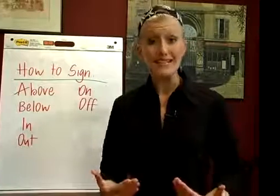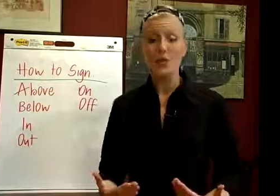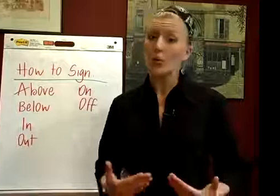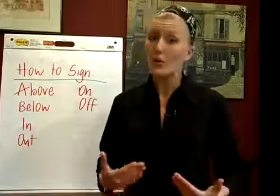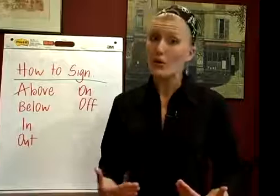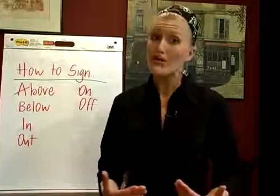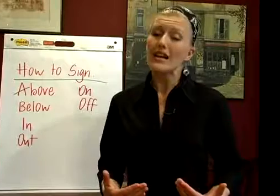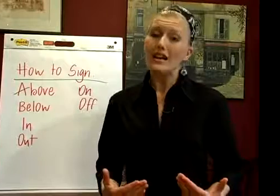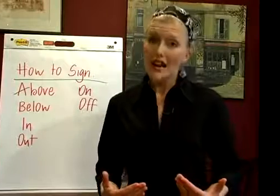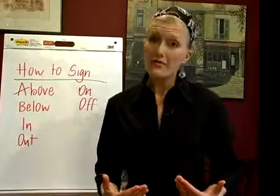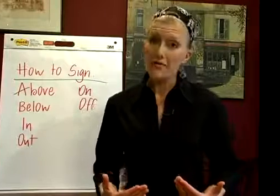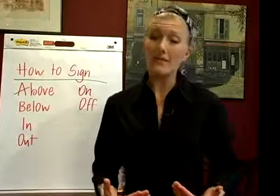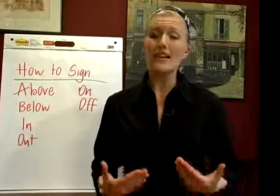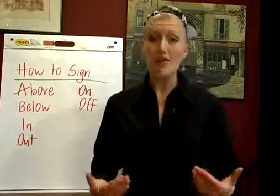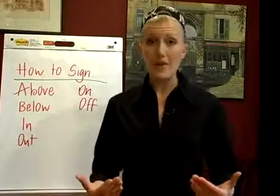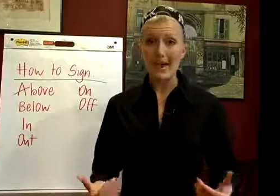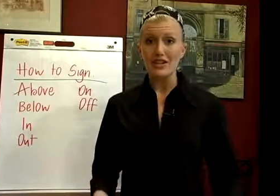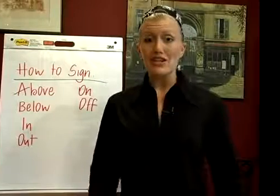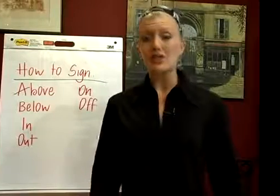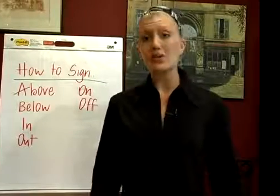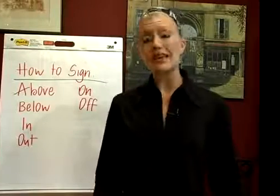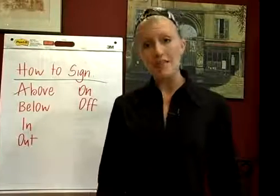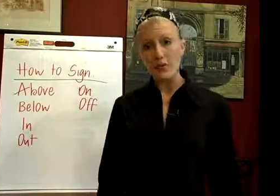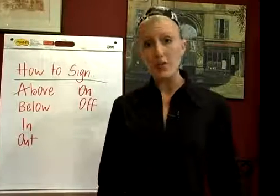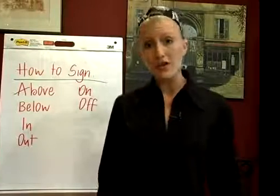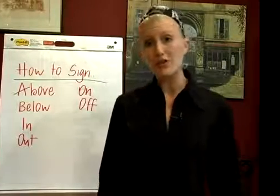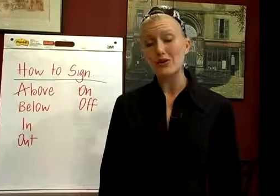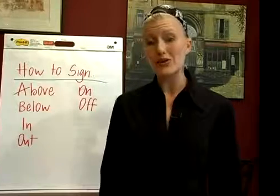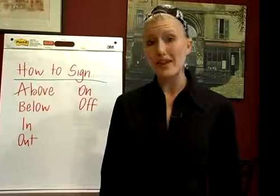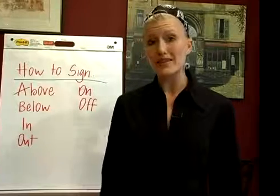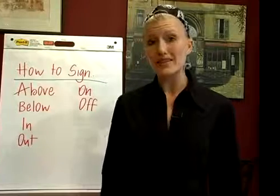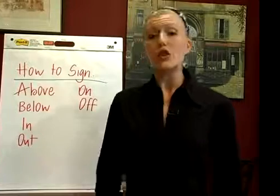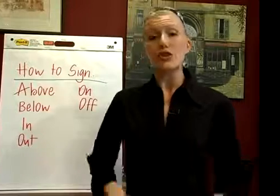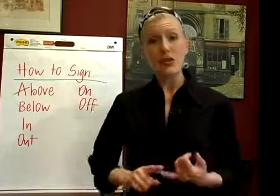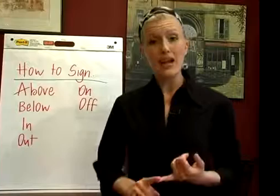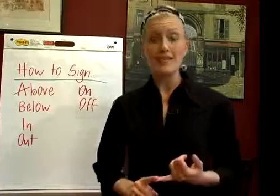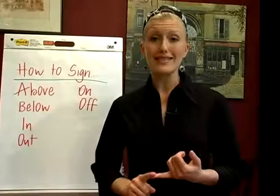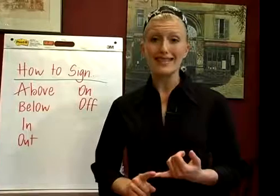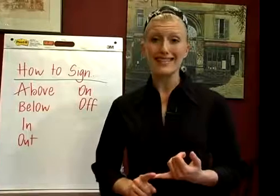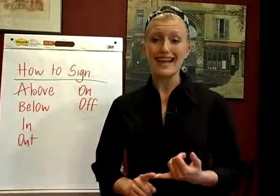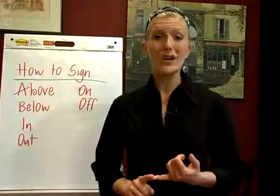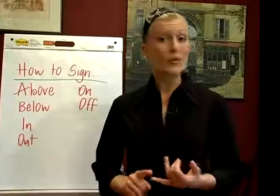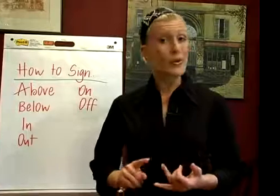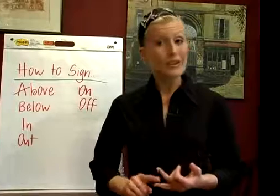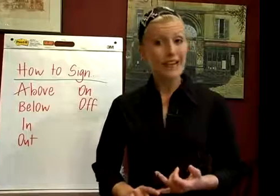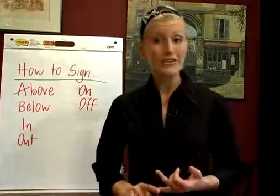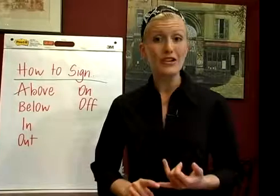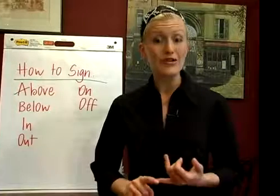or words come from the alphabet, so it's important, one, to learn your ABCs. Know your ABCs and know your letters and your